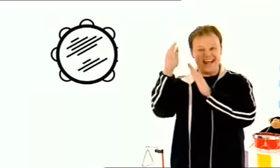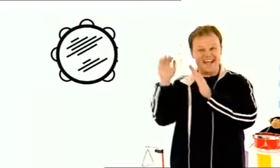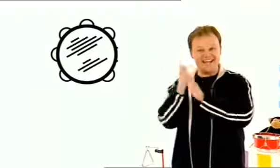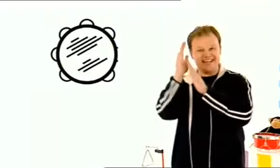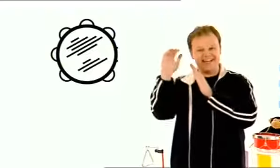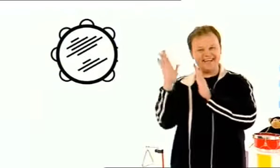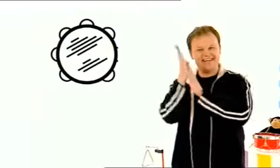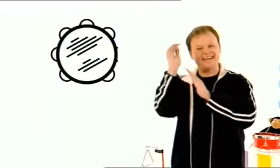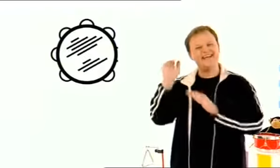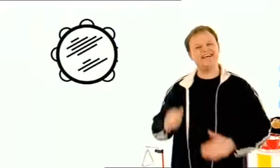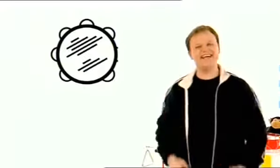tambourine.